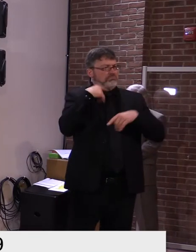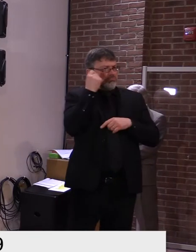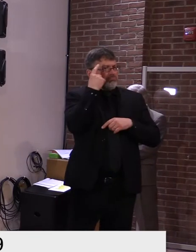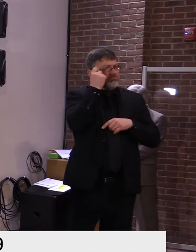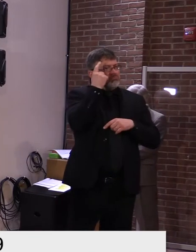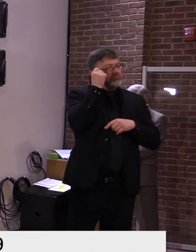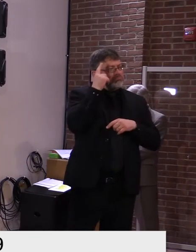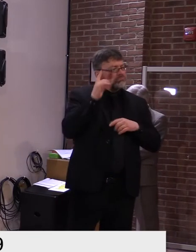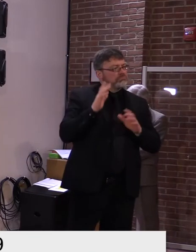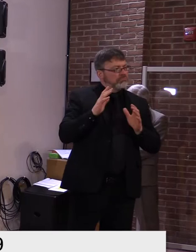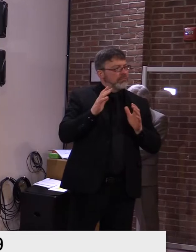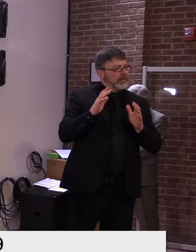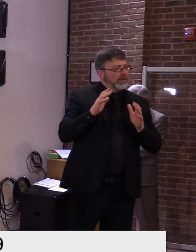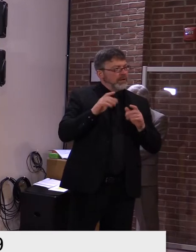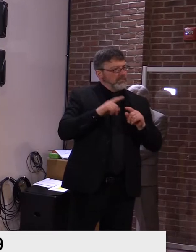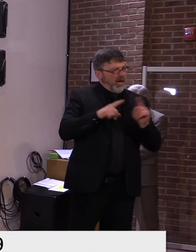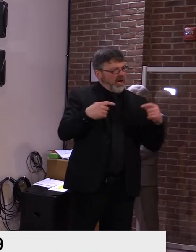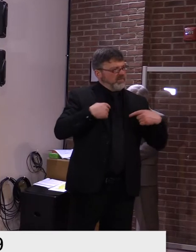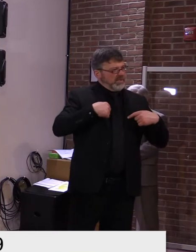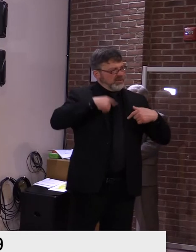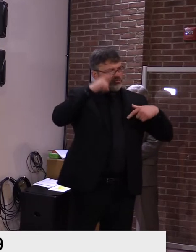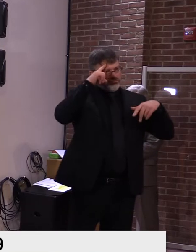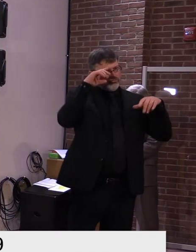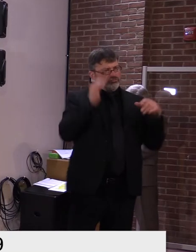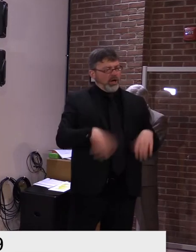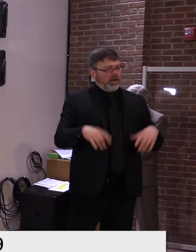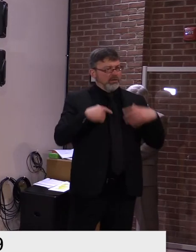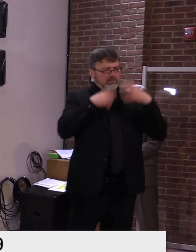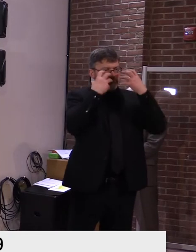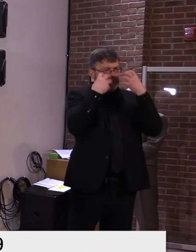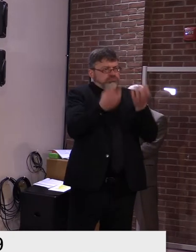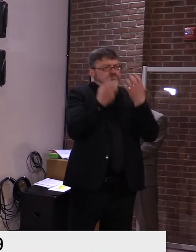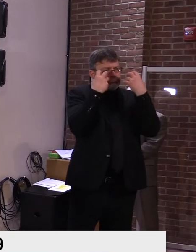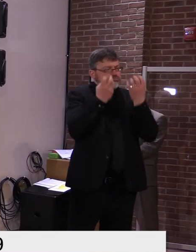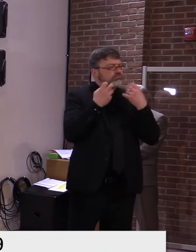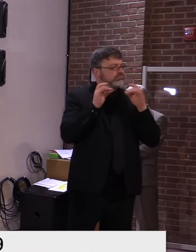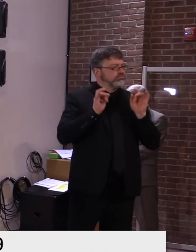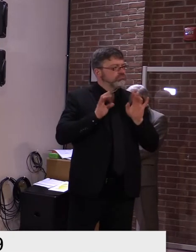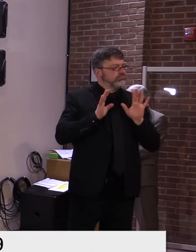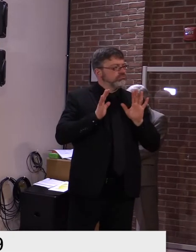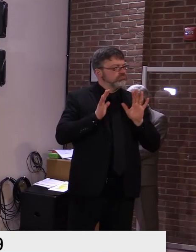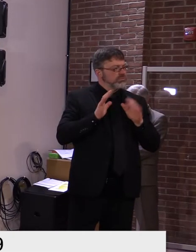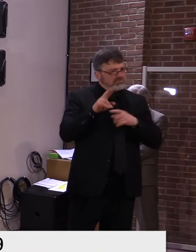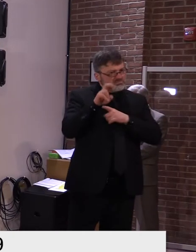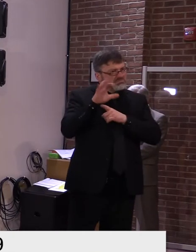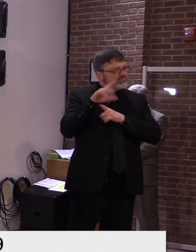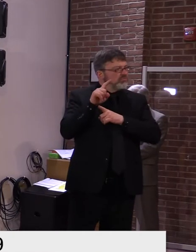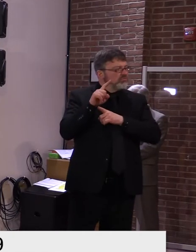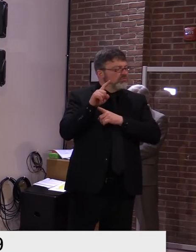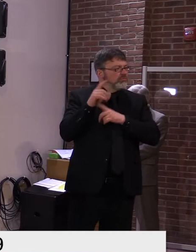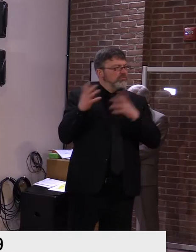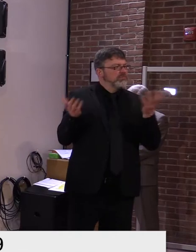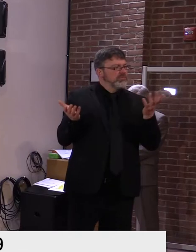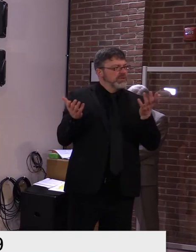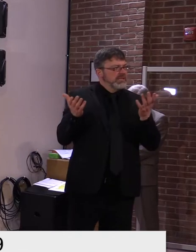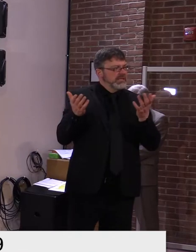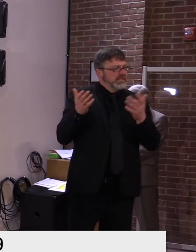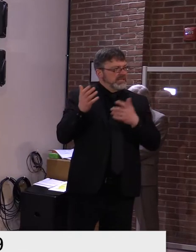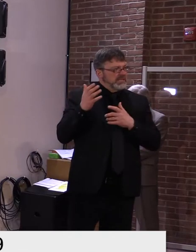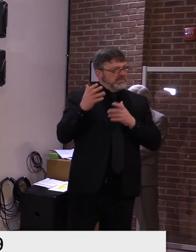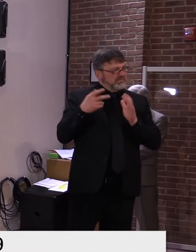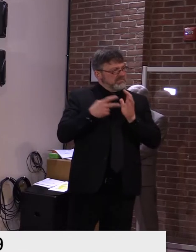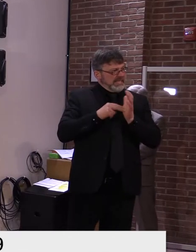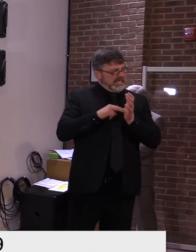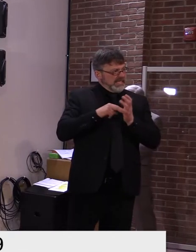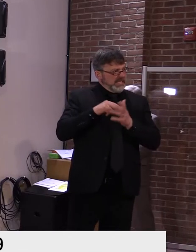given that number and those large numbers keep popping up, do you think it's wise for the state to keep turning the spigot, no matter